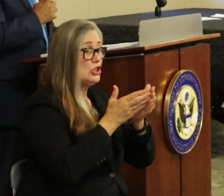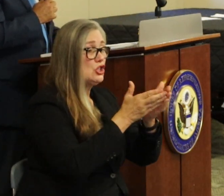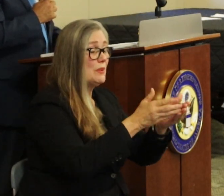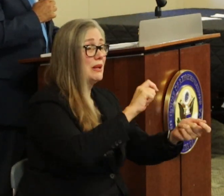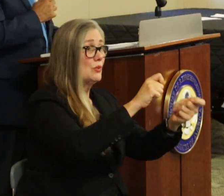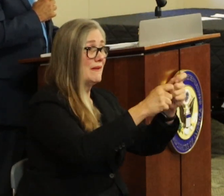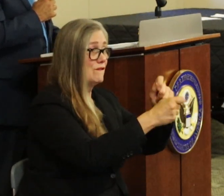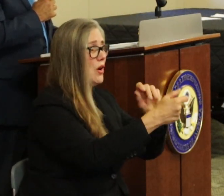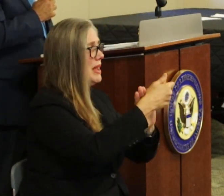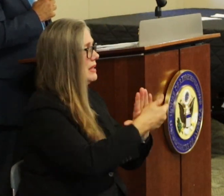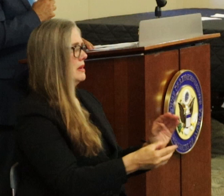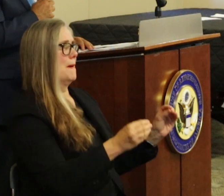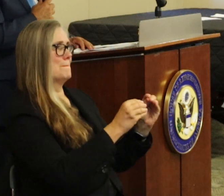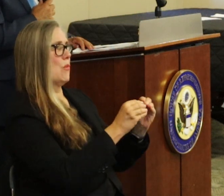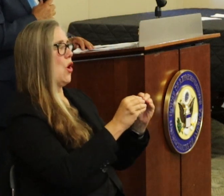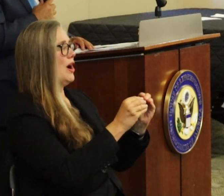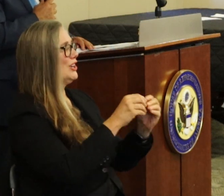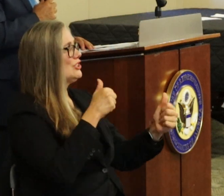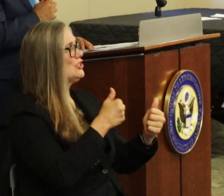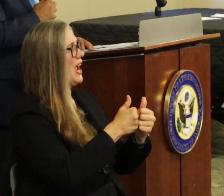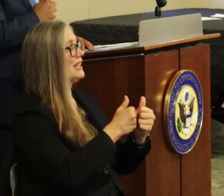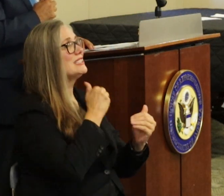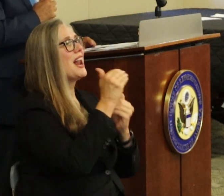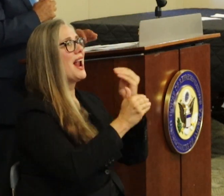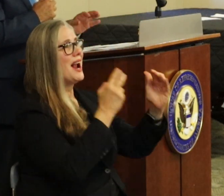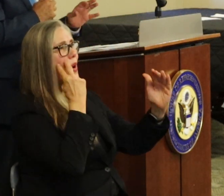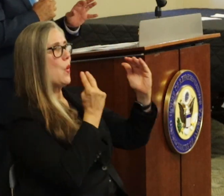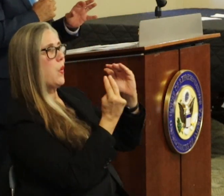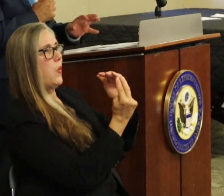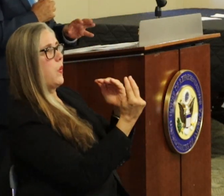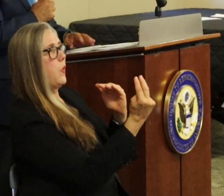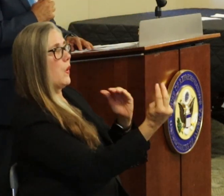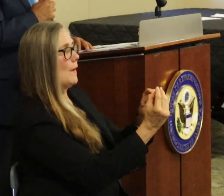do. The challenges lie ahead.